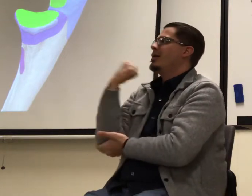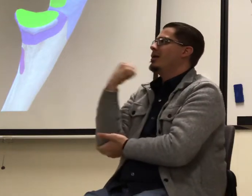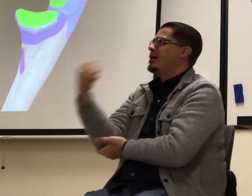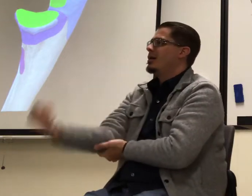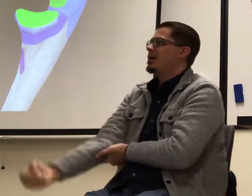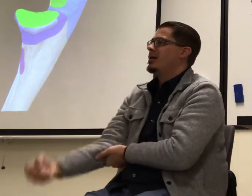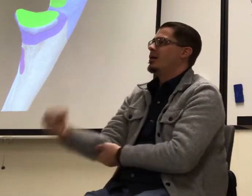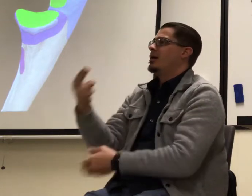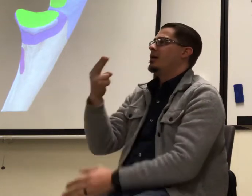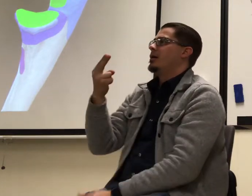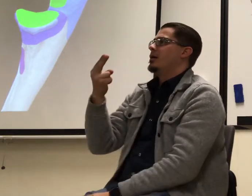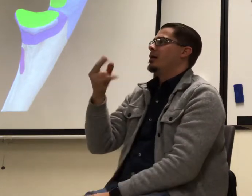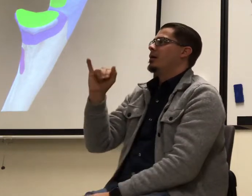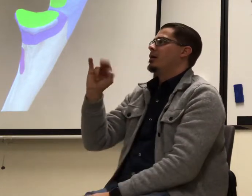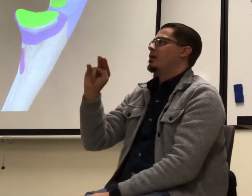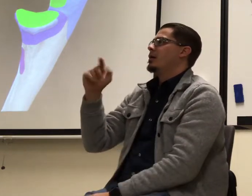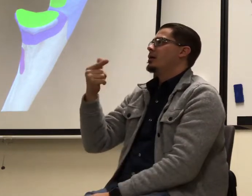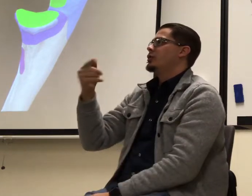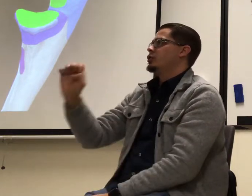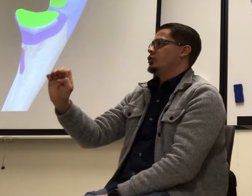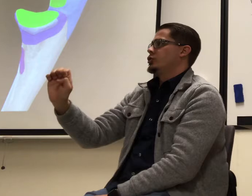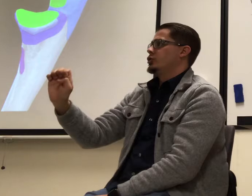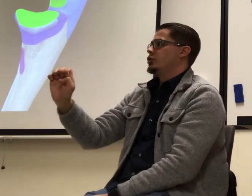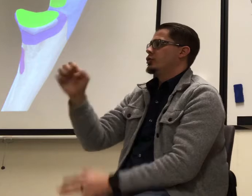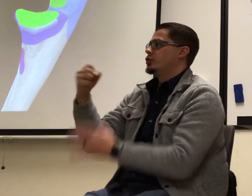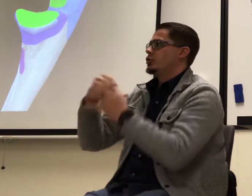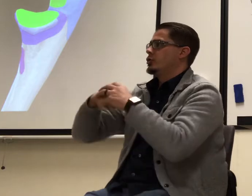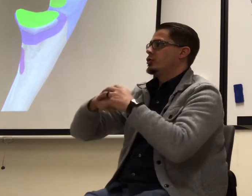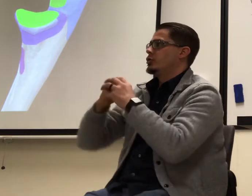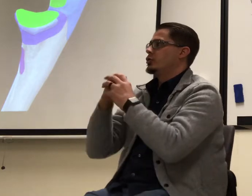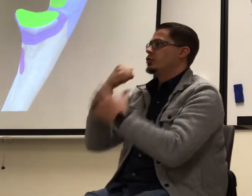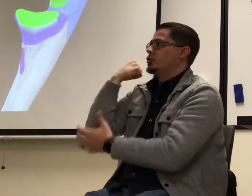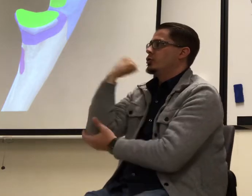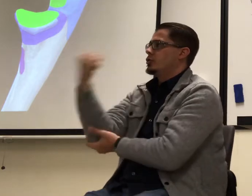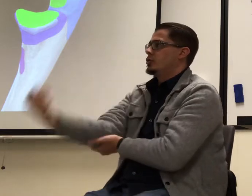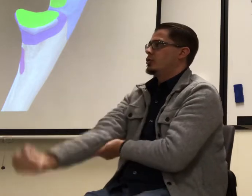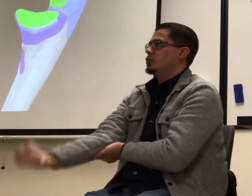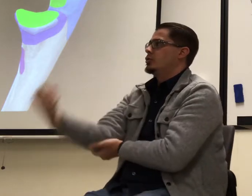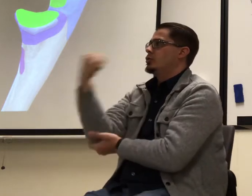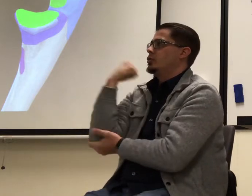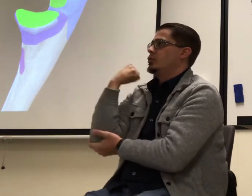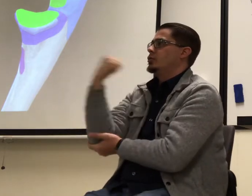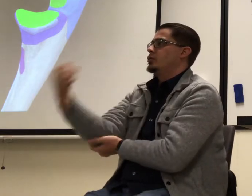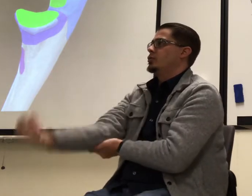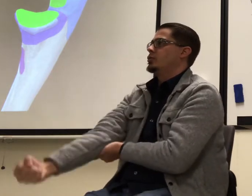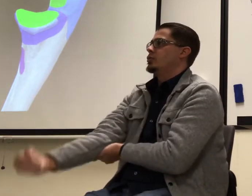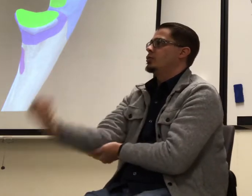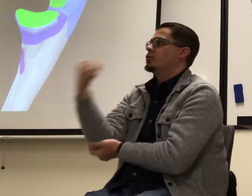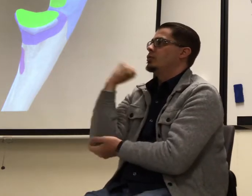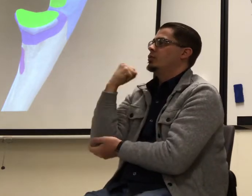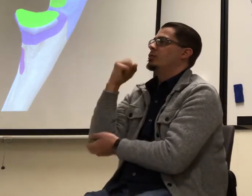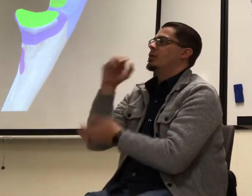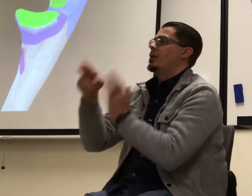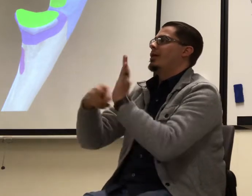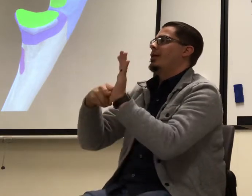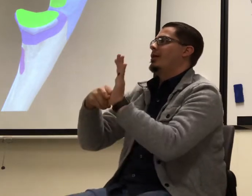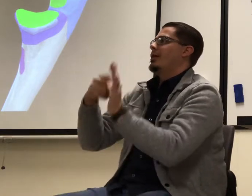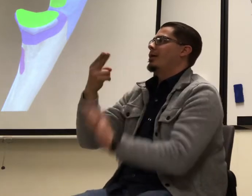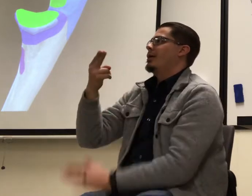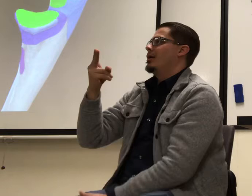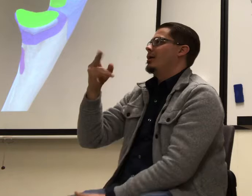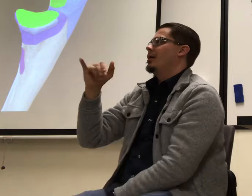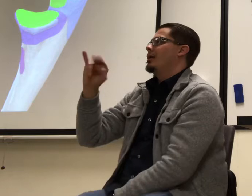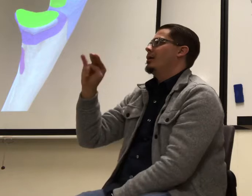I'll write that. Elbow is considered a